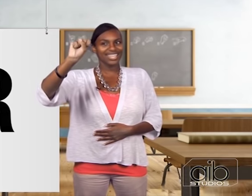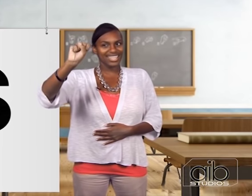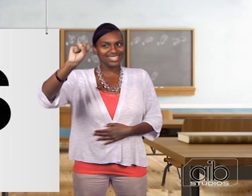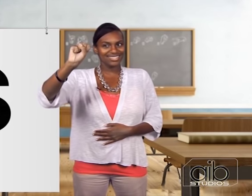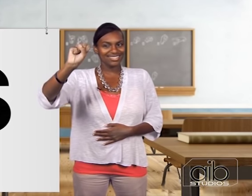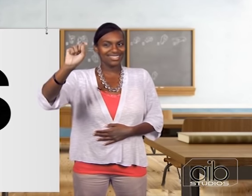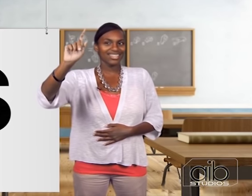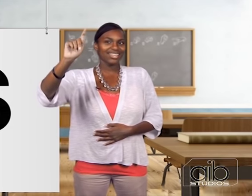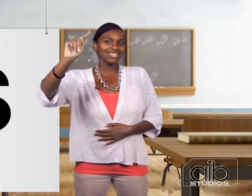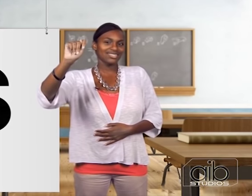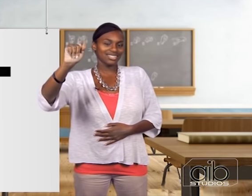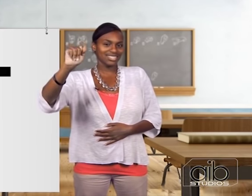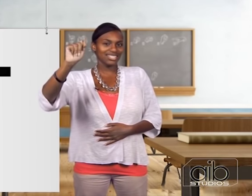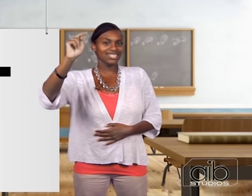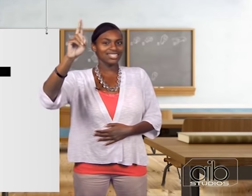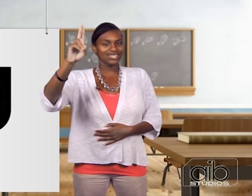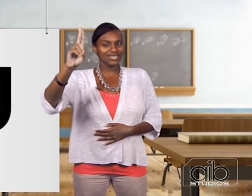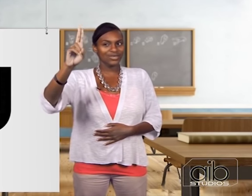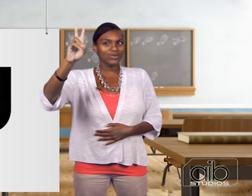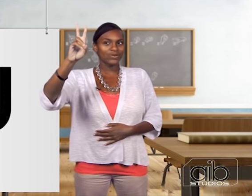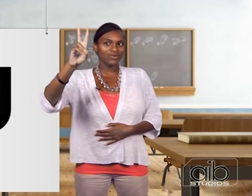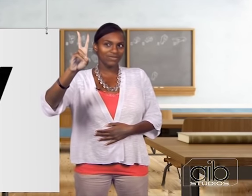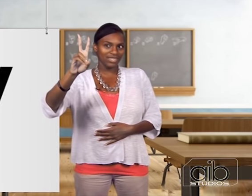S, T, U, V,